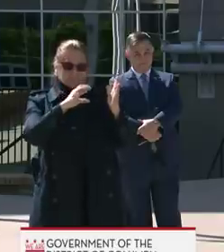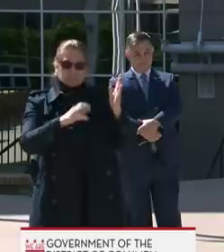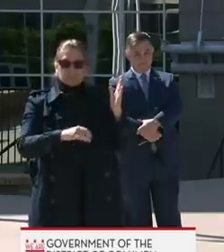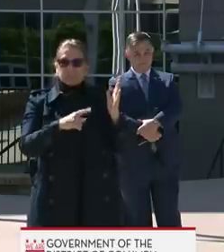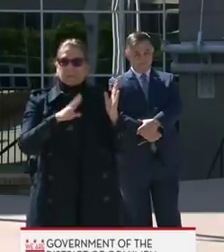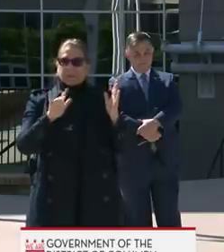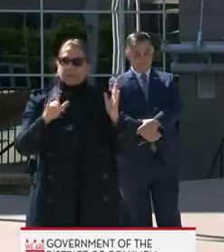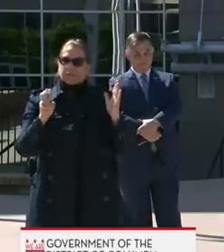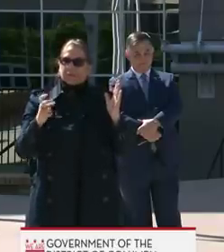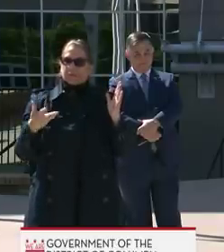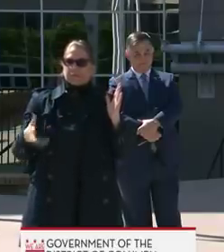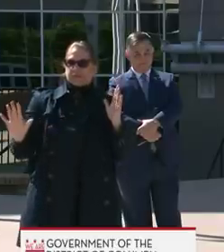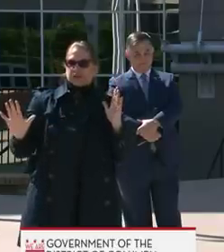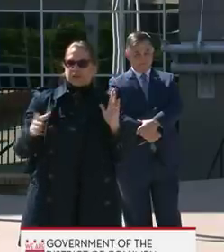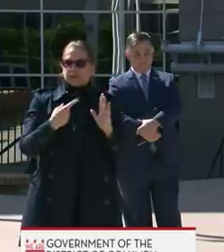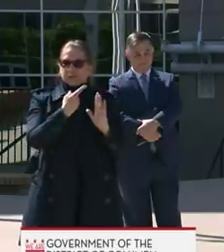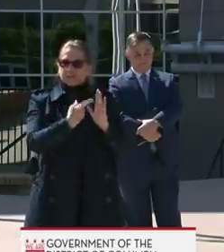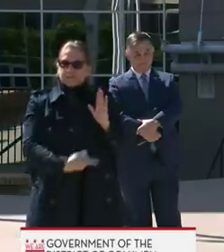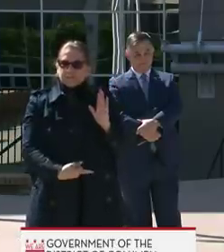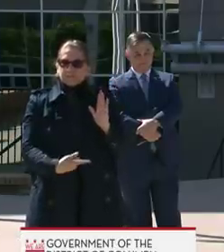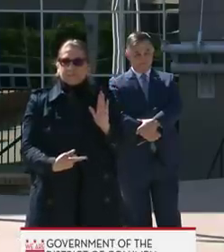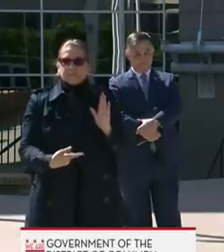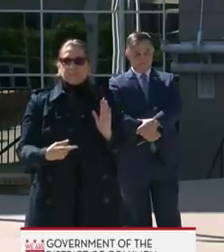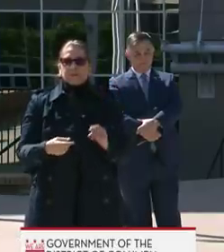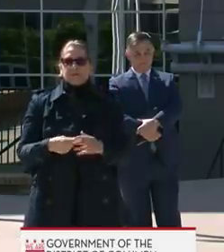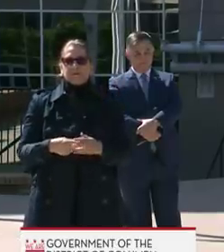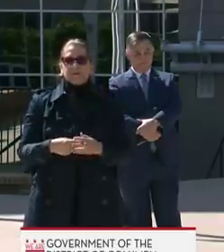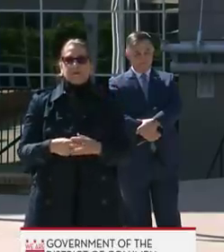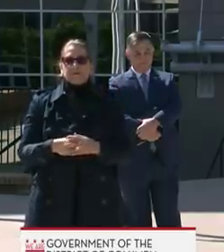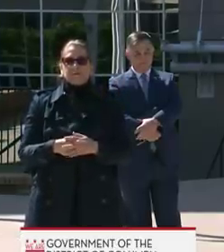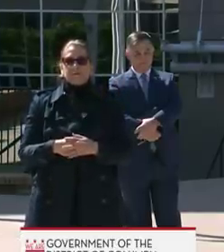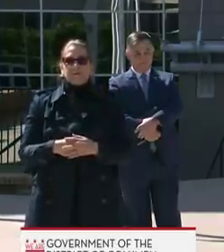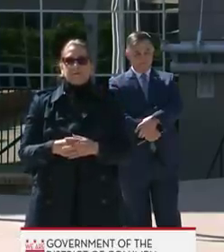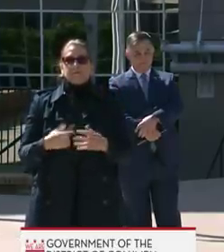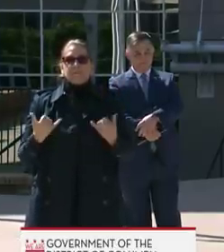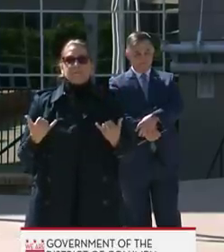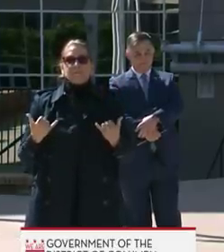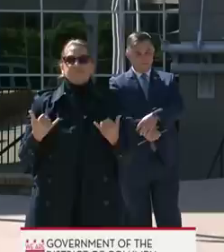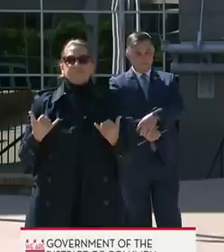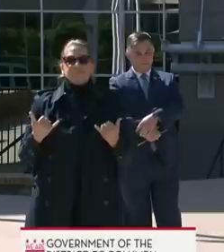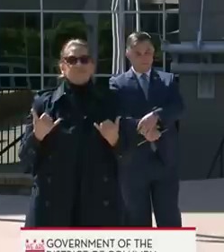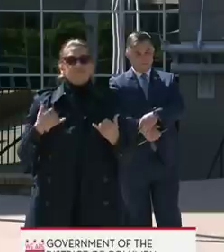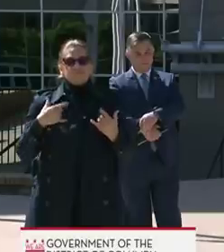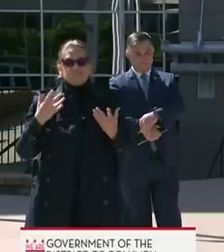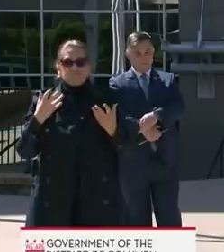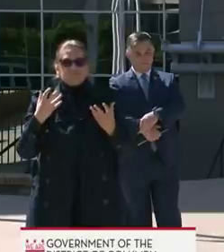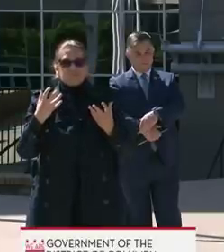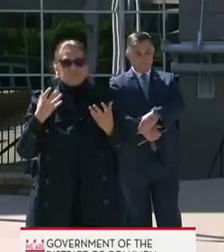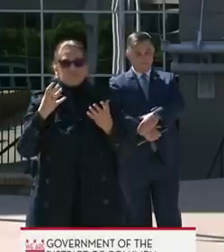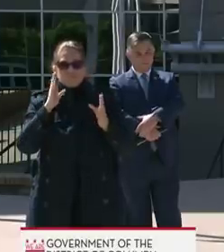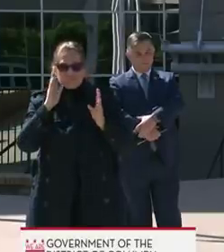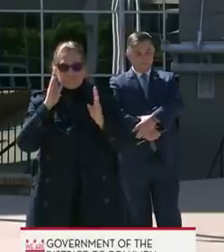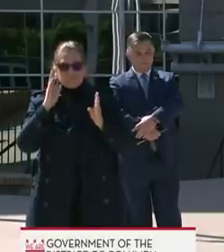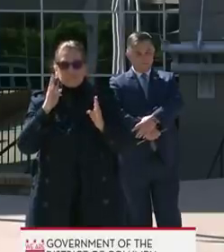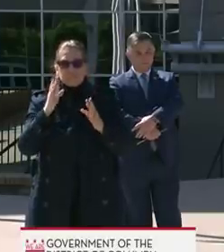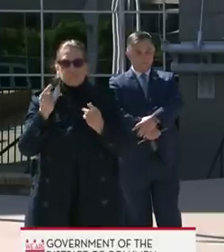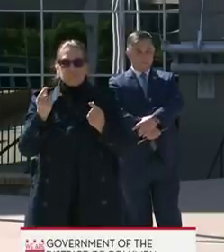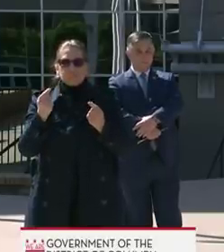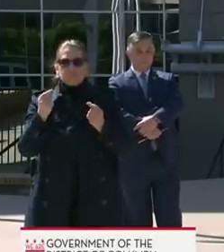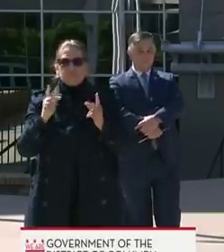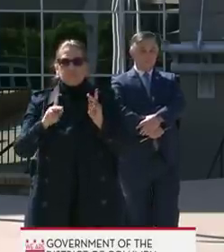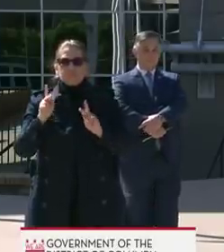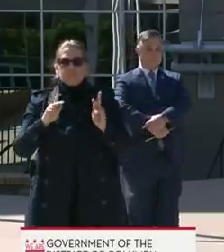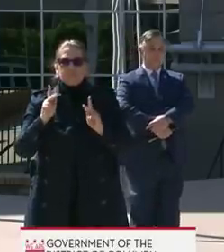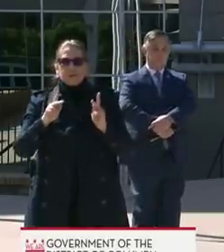the issue of what we are doing for undocumented residents of the district. There was a provision